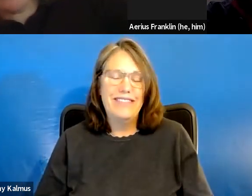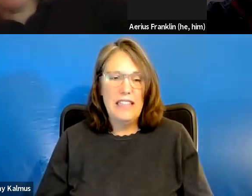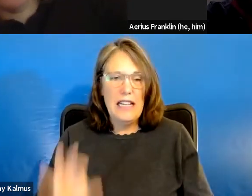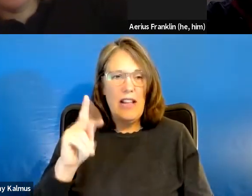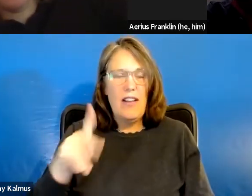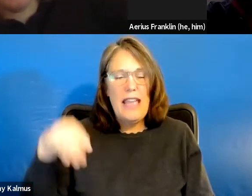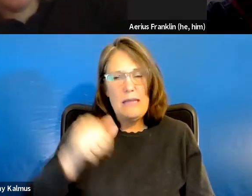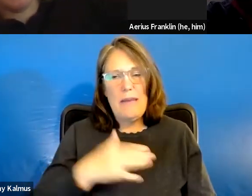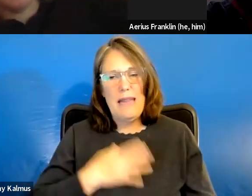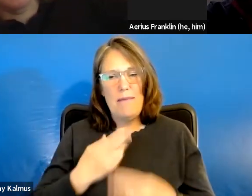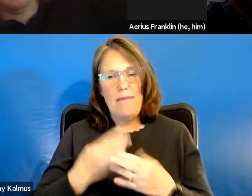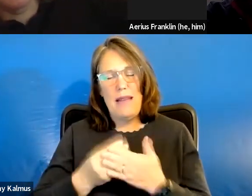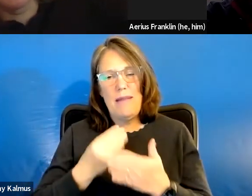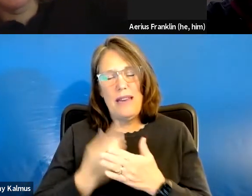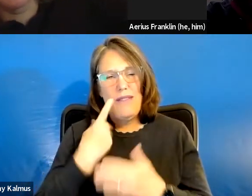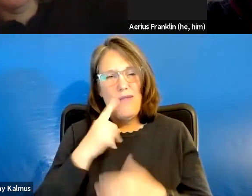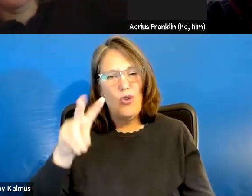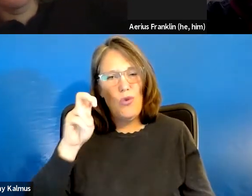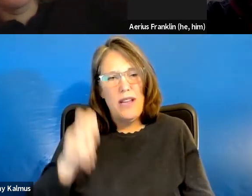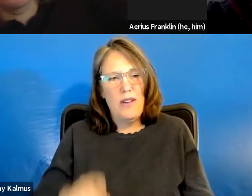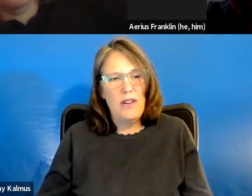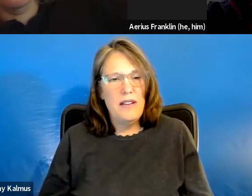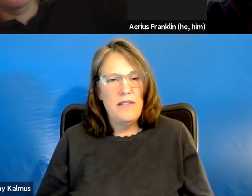Spending my money for 200.